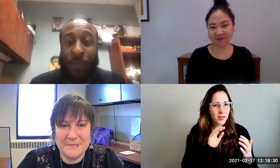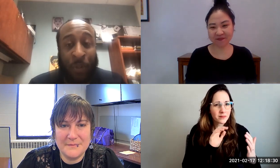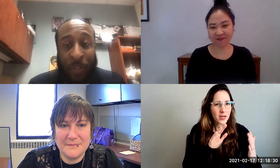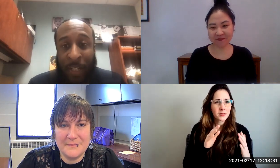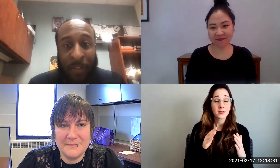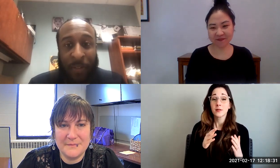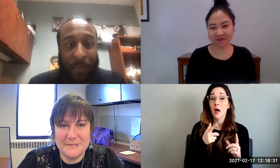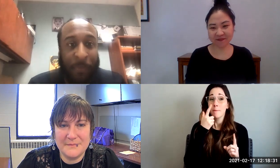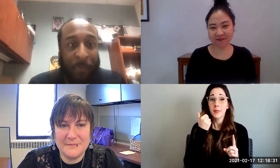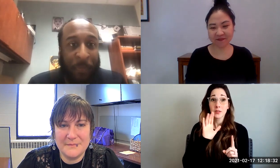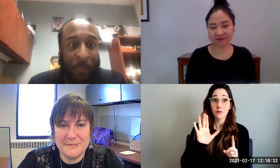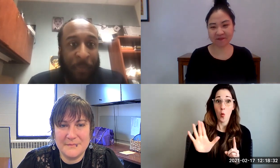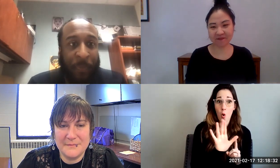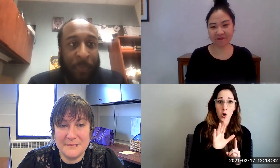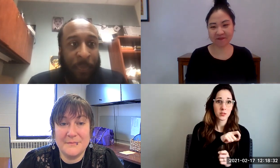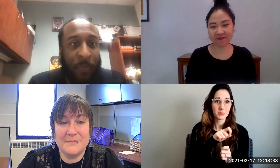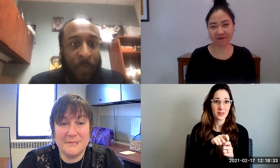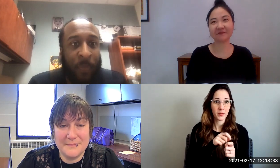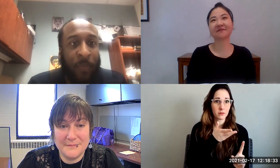your diversities?